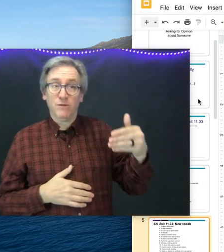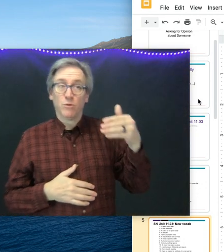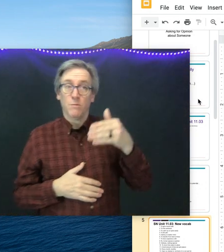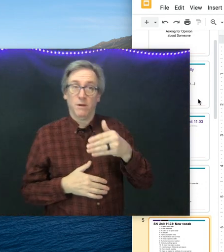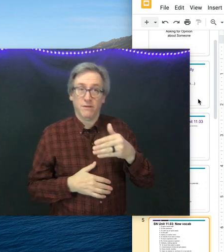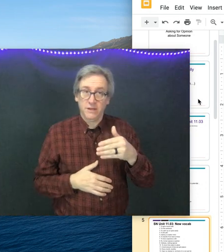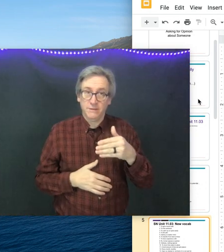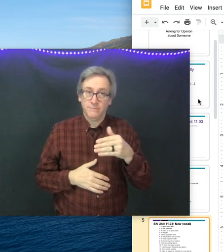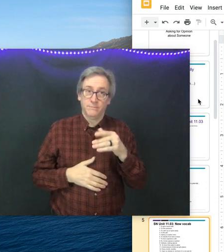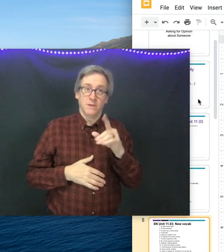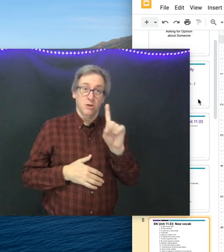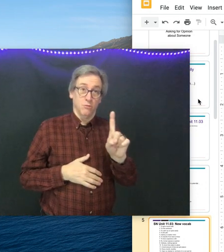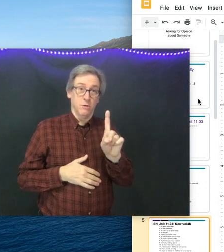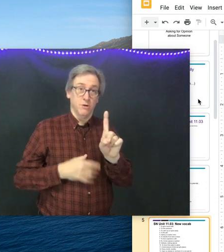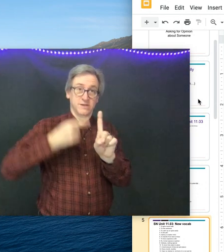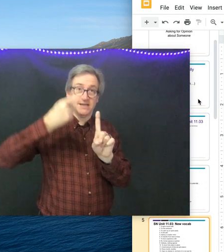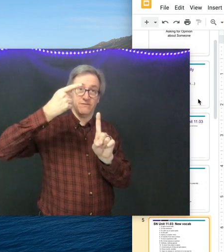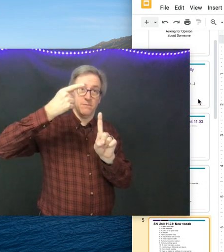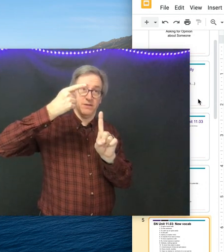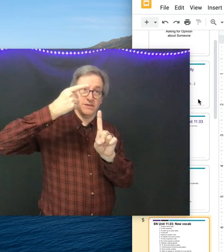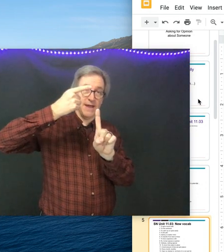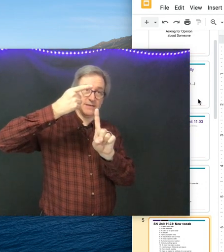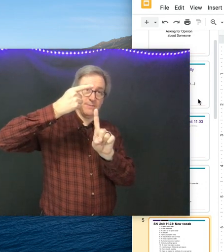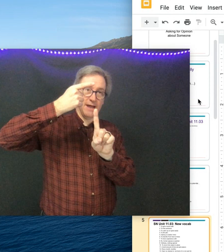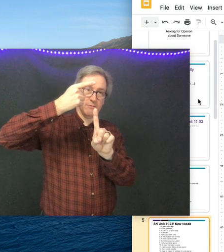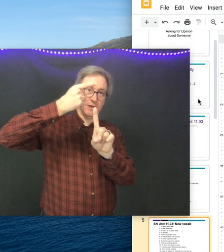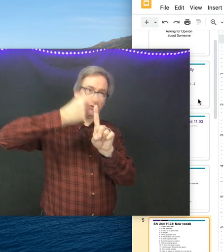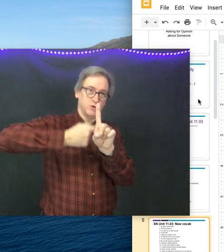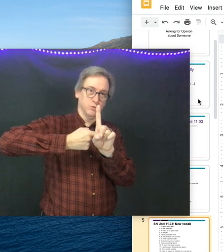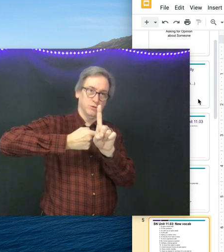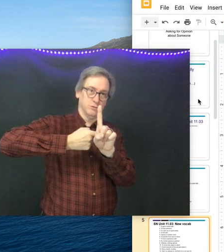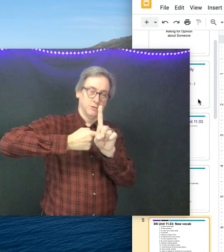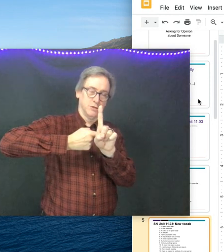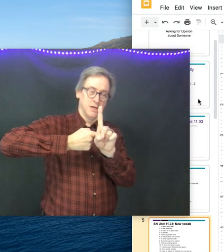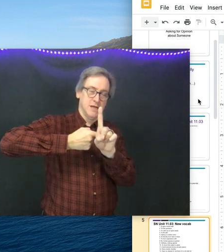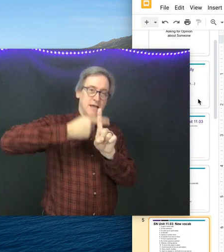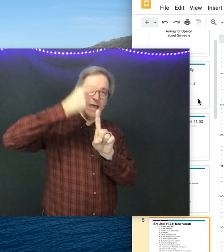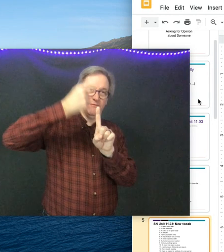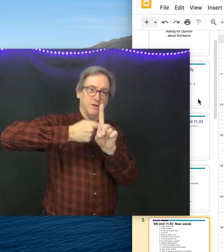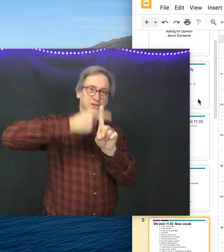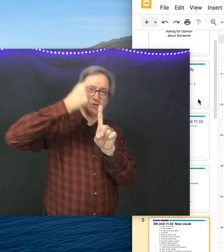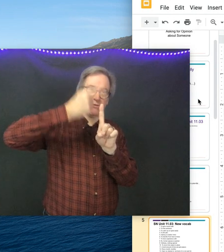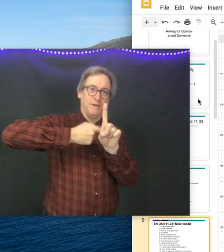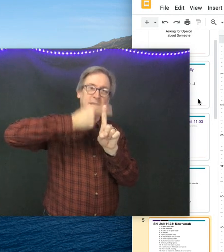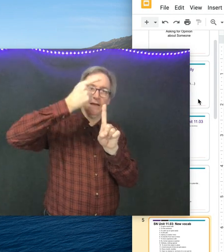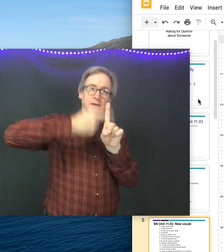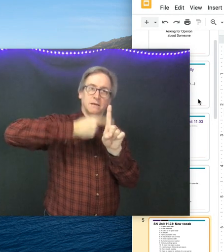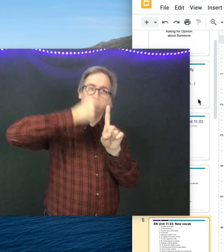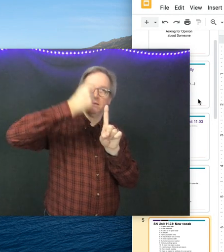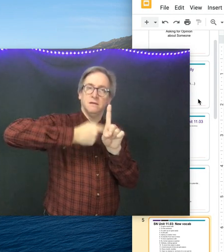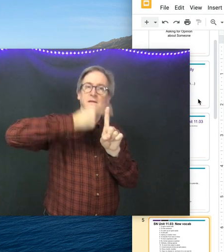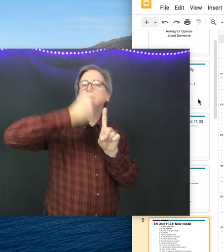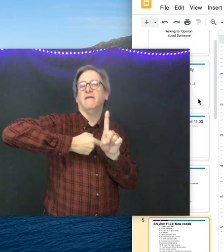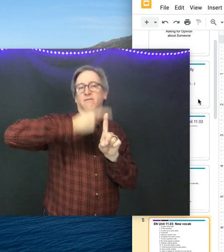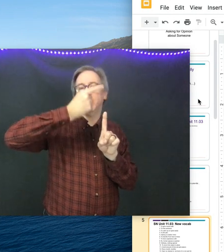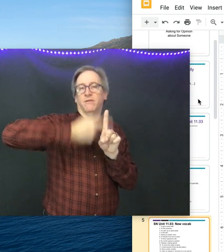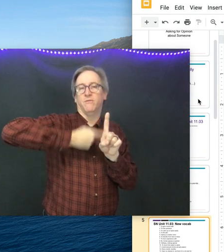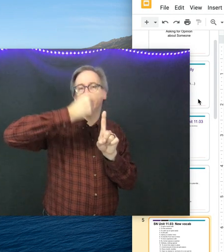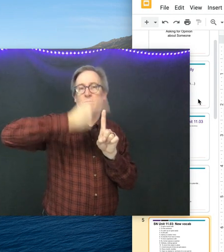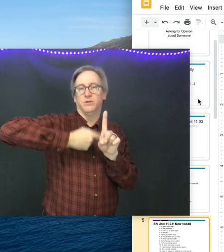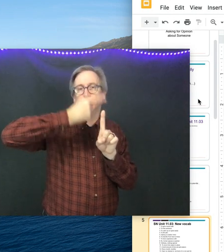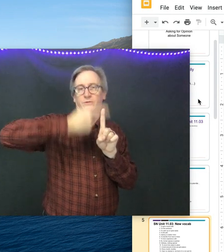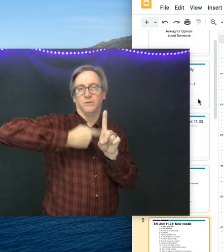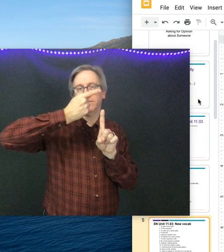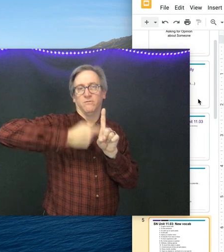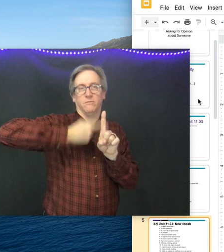Every month or monthly, we know the sign for month is back to back, right? And if we just repeat it every month,